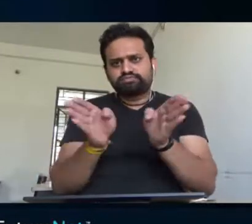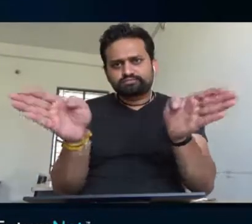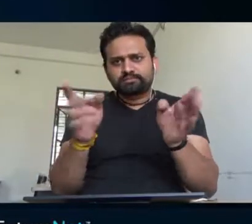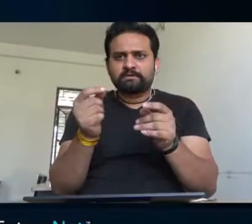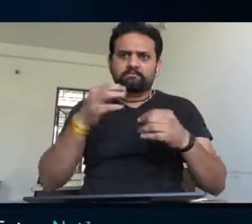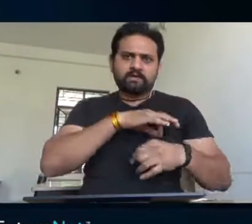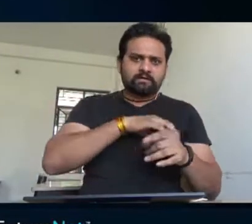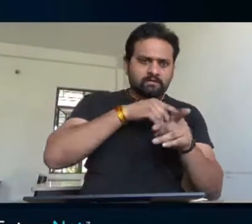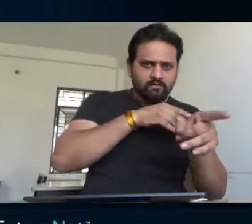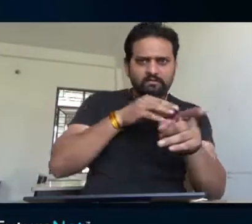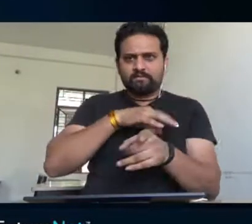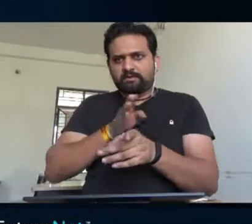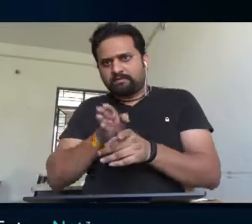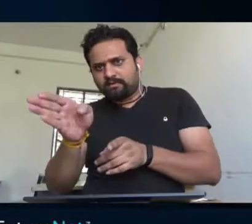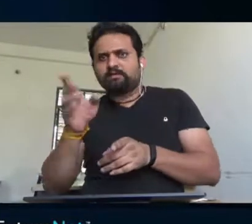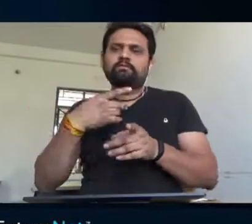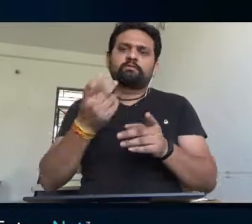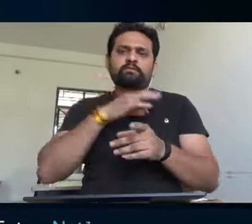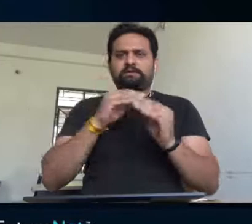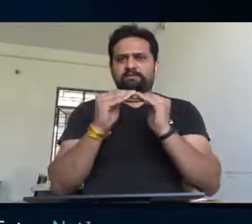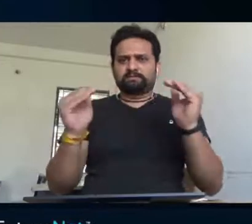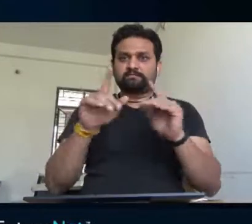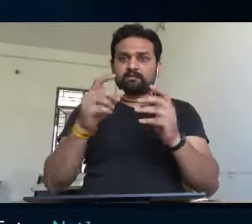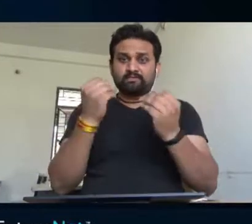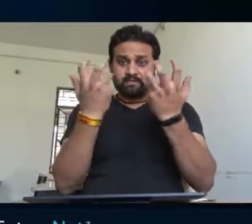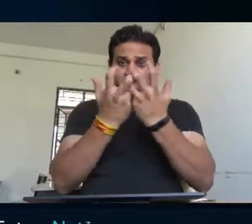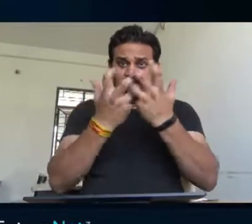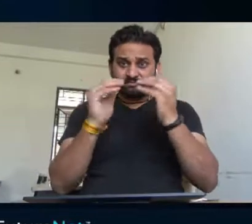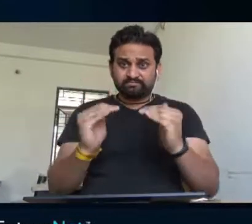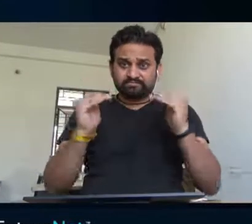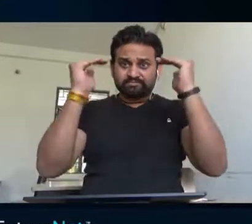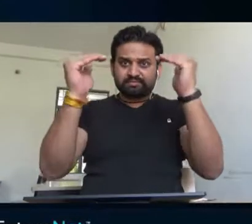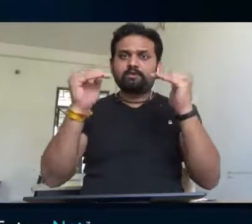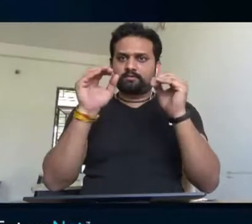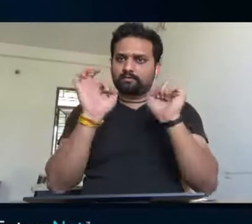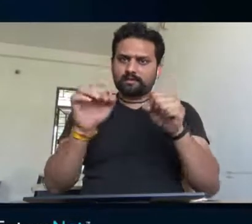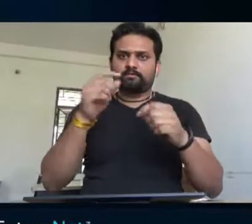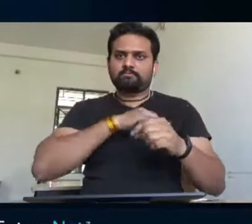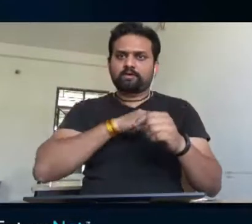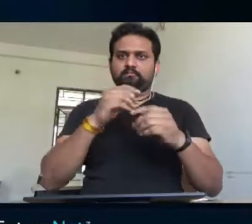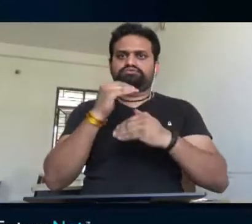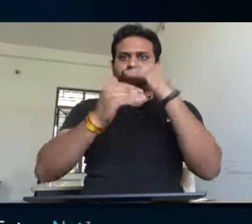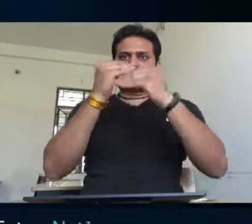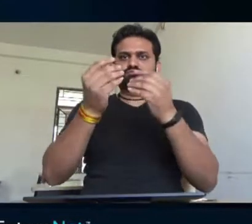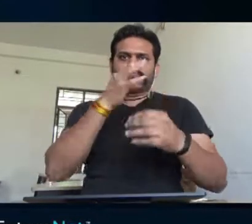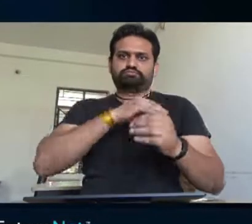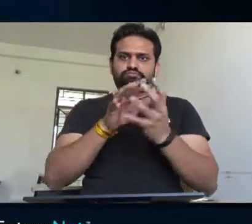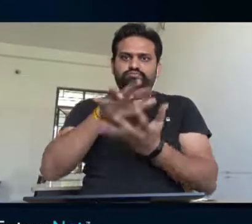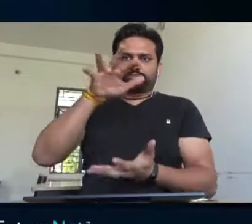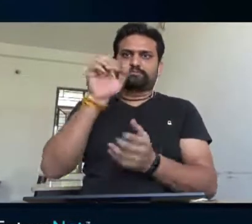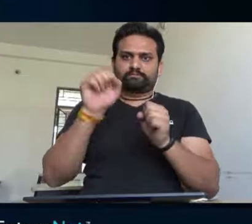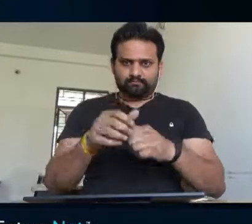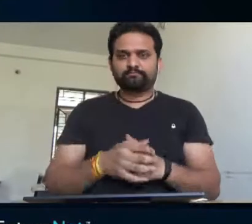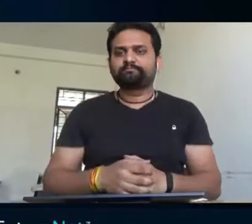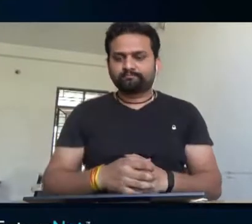more money anyway, but you can also more qualify higher than you make extra more money. So very good news for